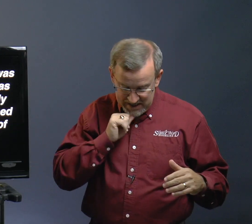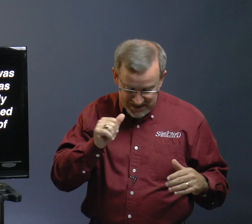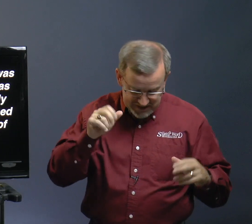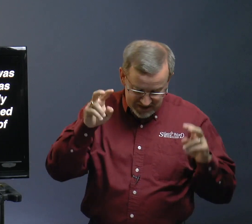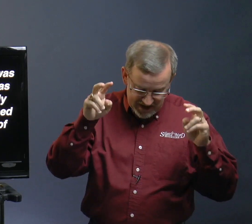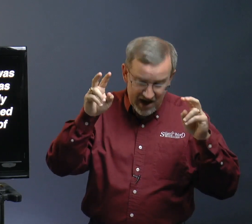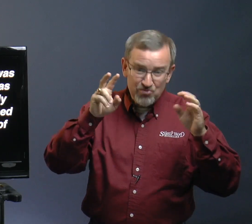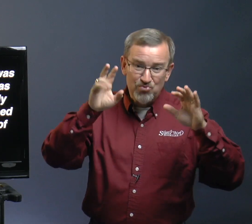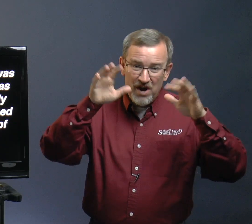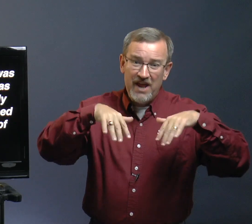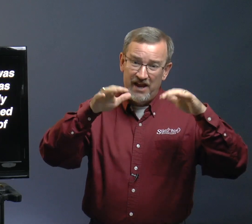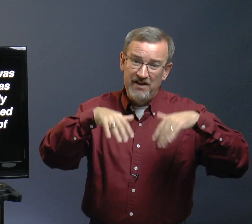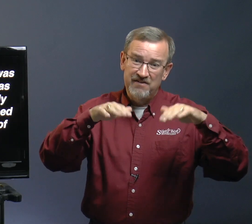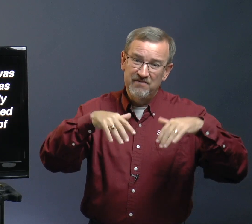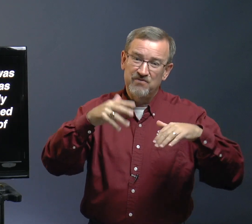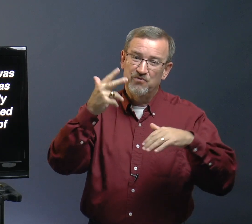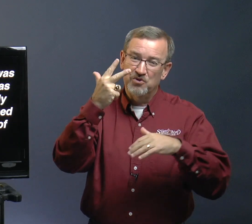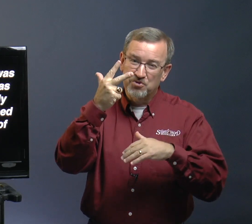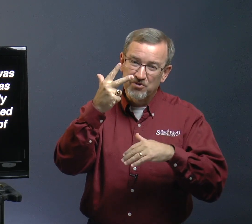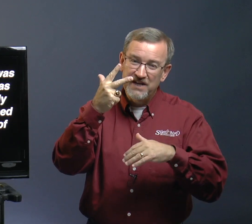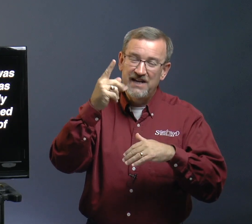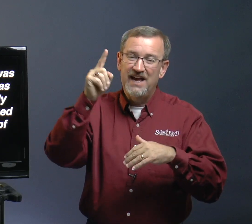it did not rain for